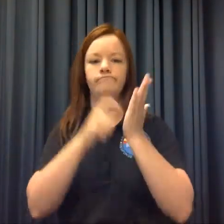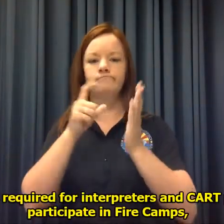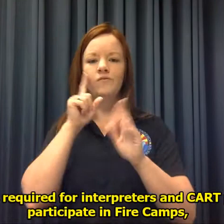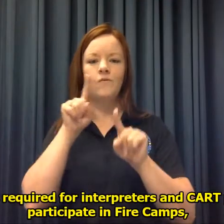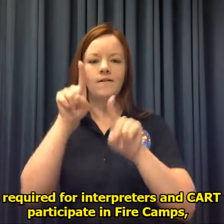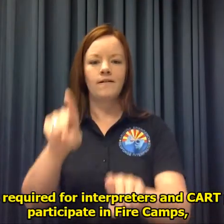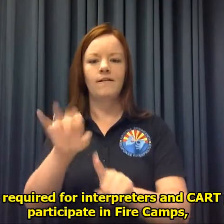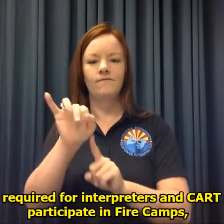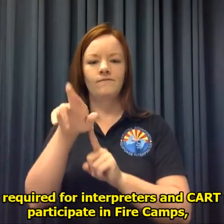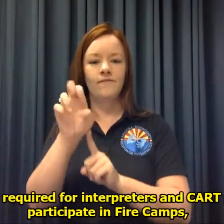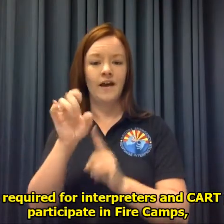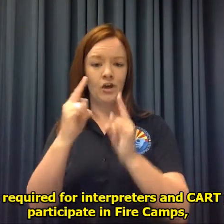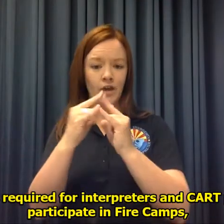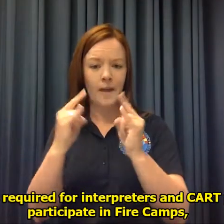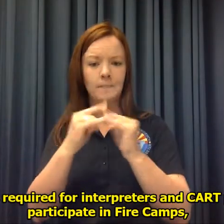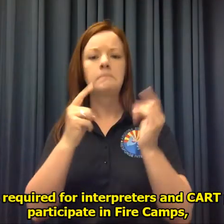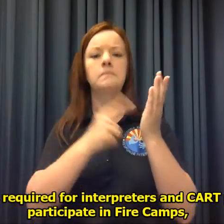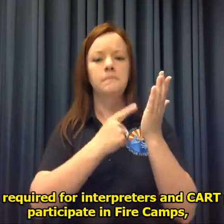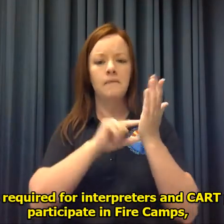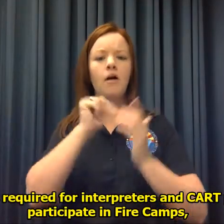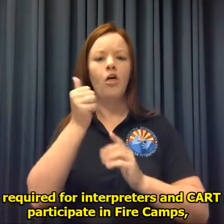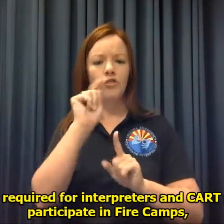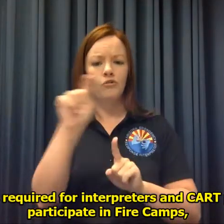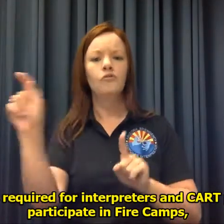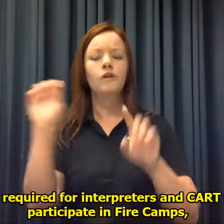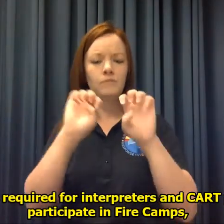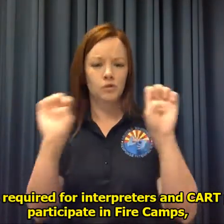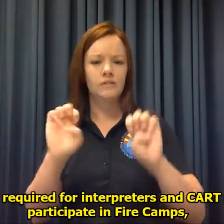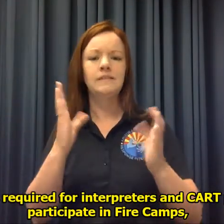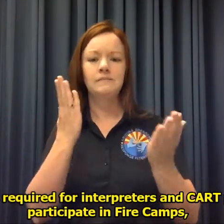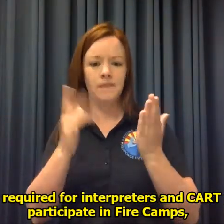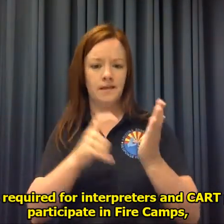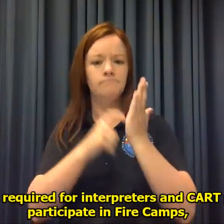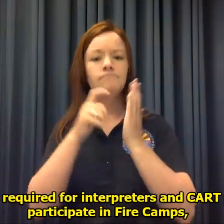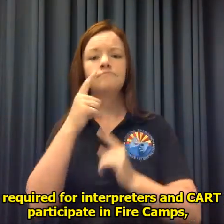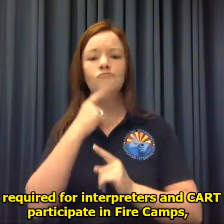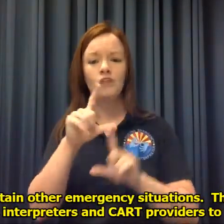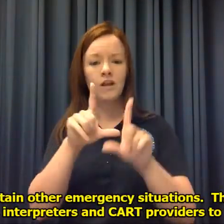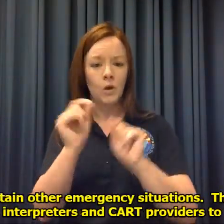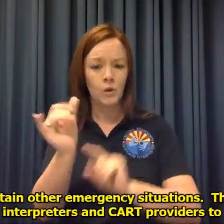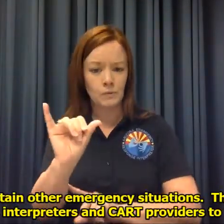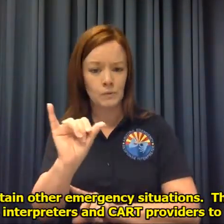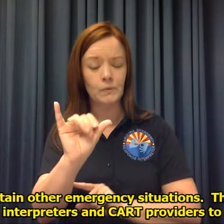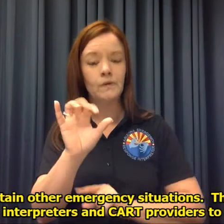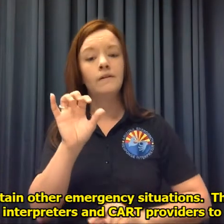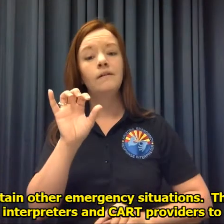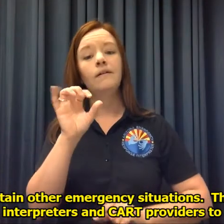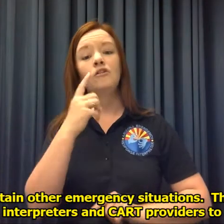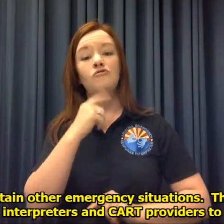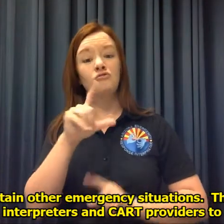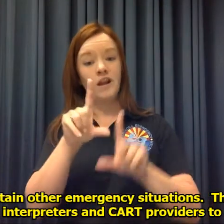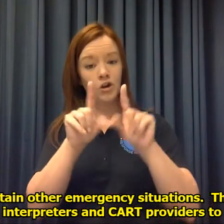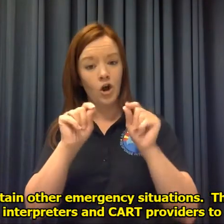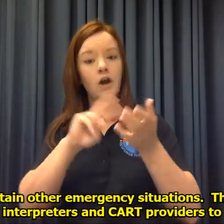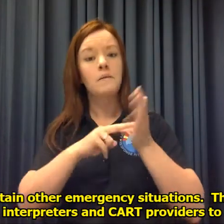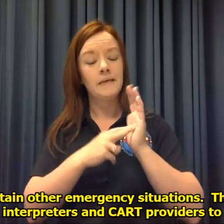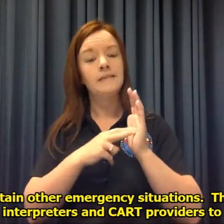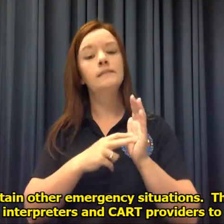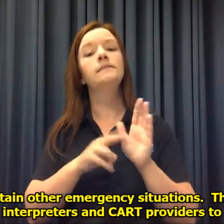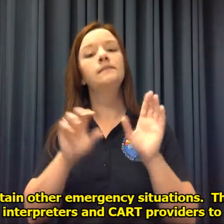A red card is required for interpreters and CART providers to participate in fire camps as well as certain other emergency situations.